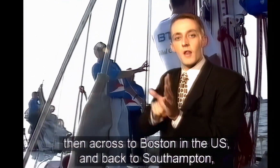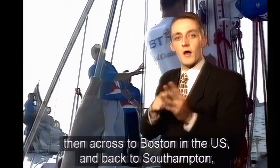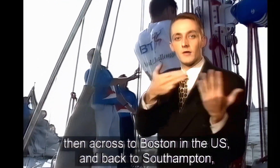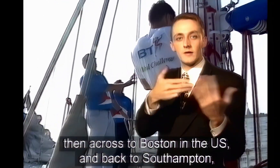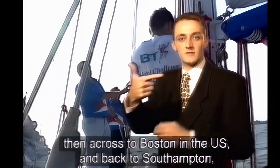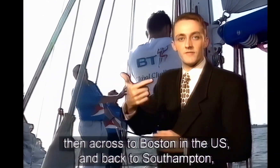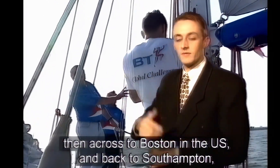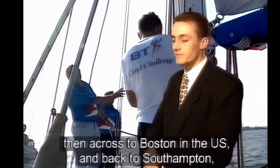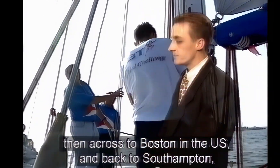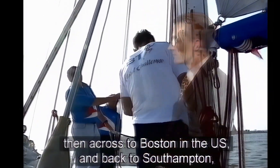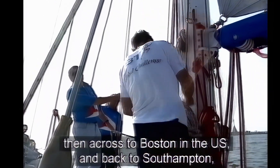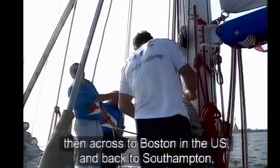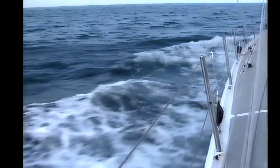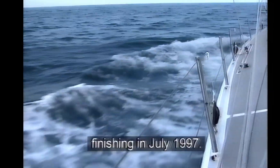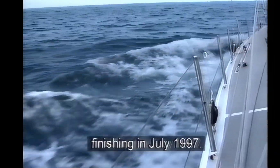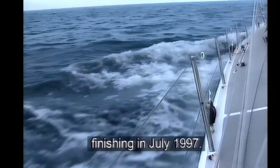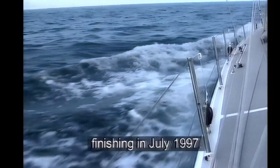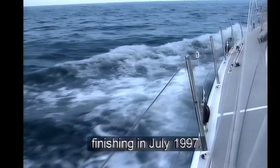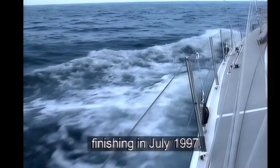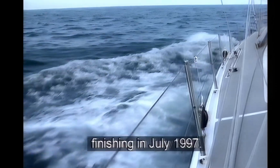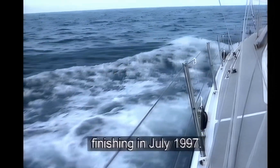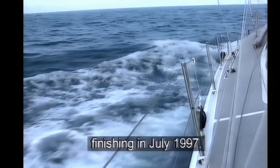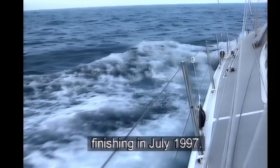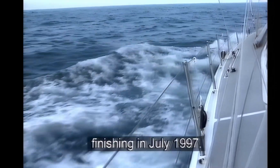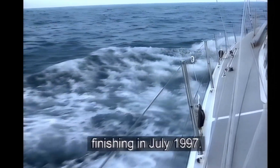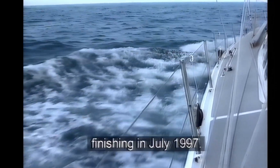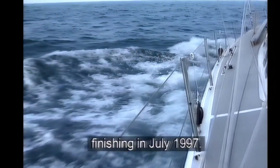back to Southampton, finishing in the middle of July in '97.